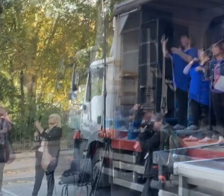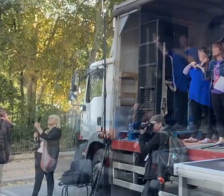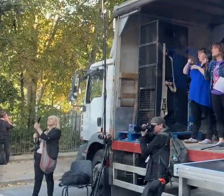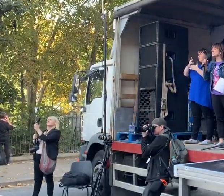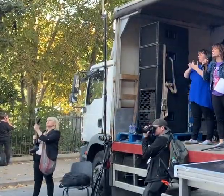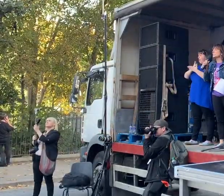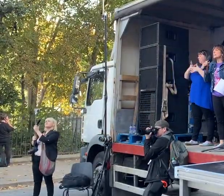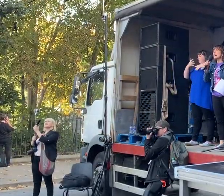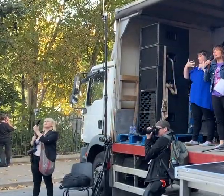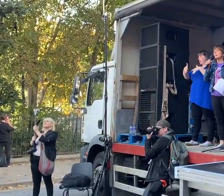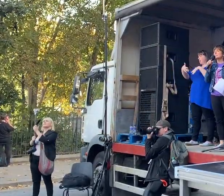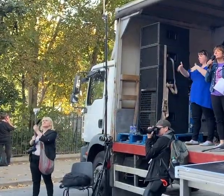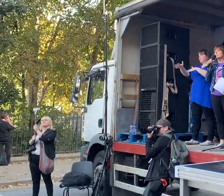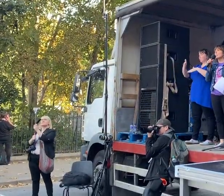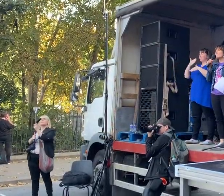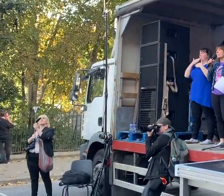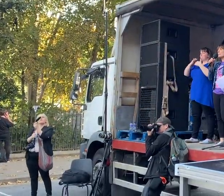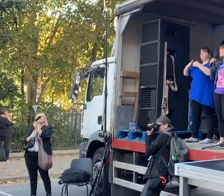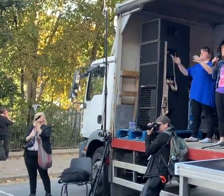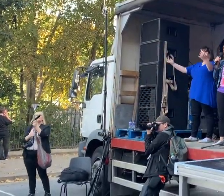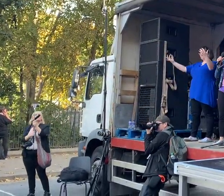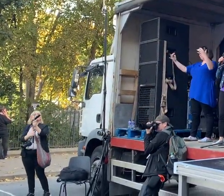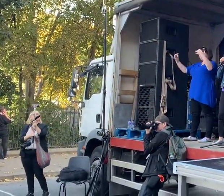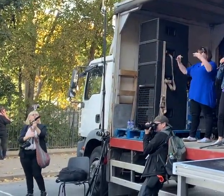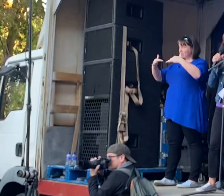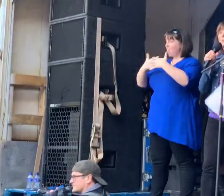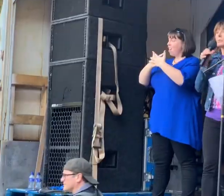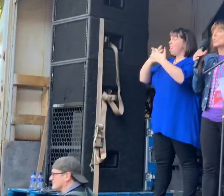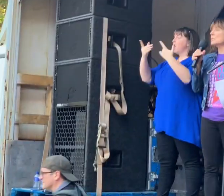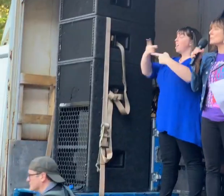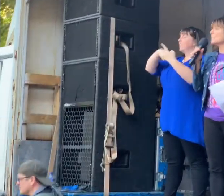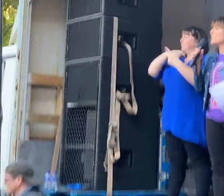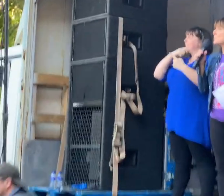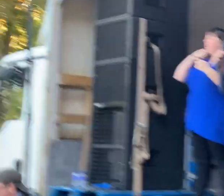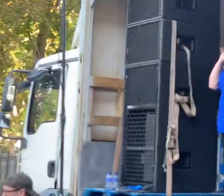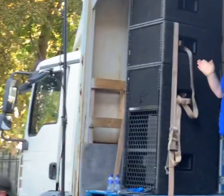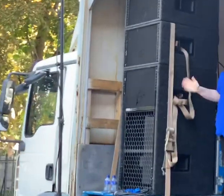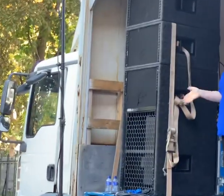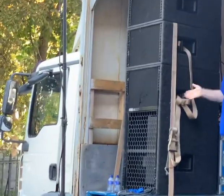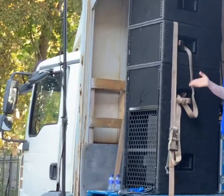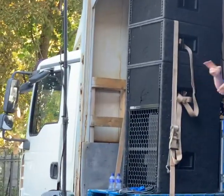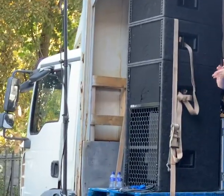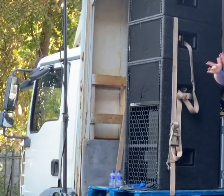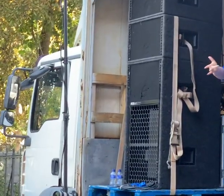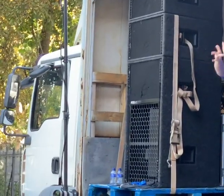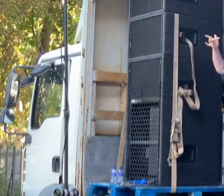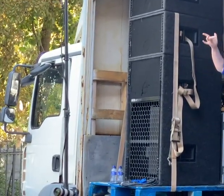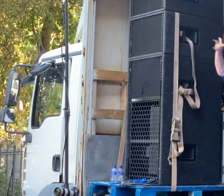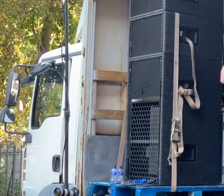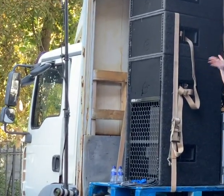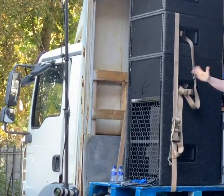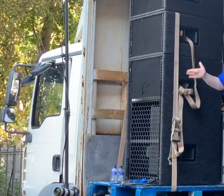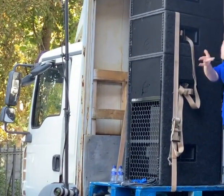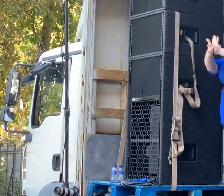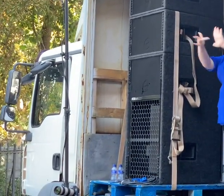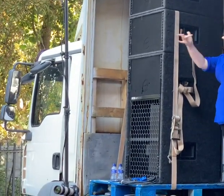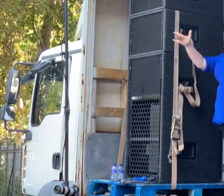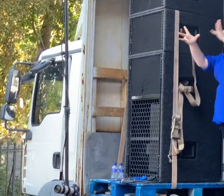2018. Good March. Thank you for coming. And because a lot of people said we're done, we're finished, we repealed the 8th. Because we did, we repealed the